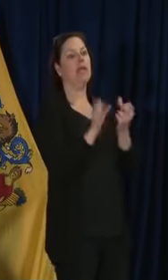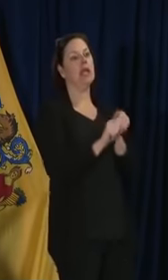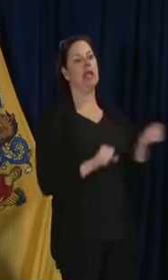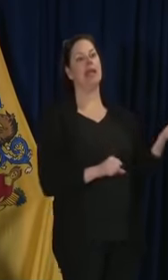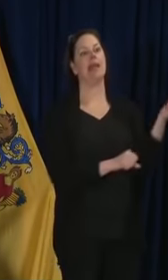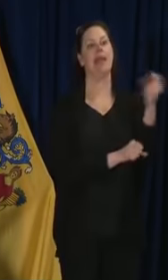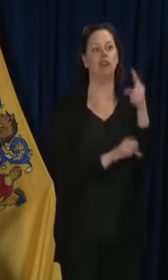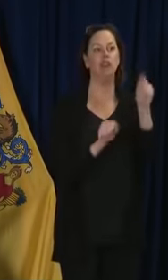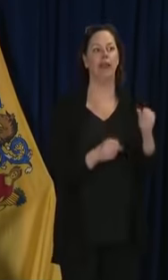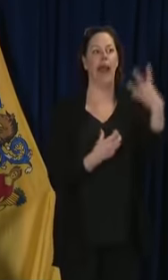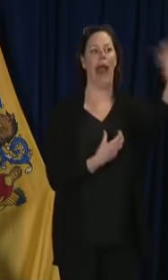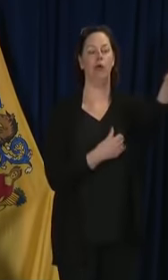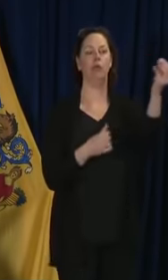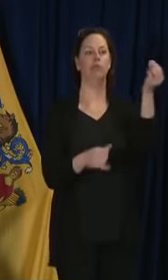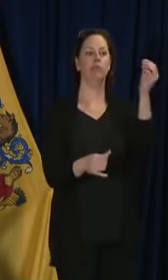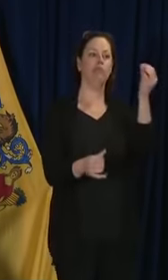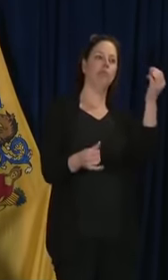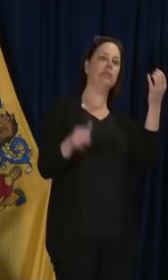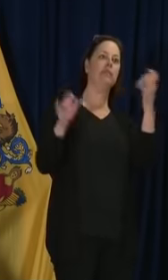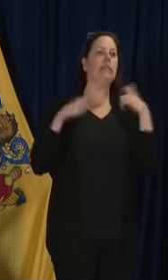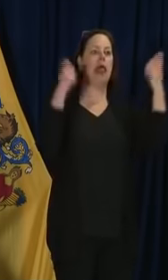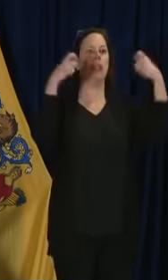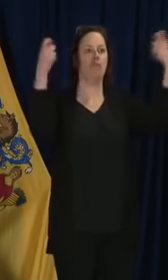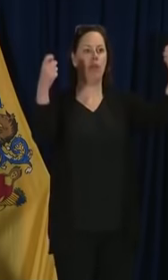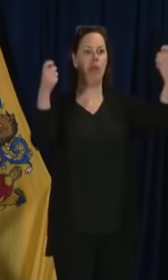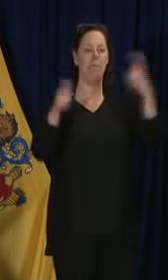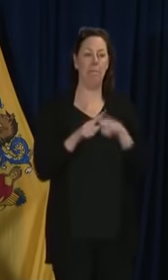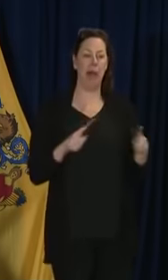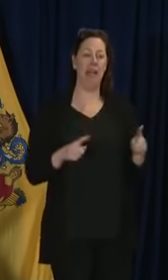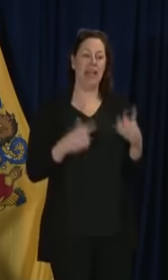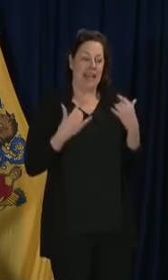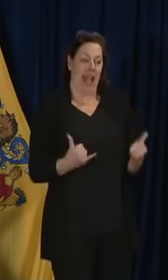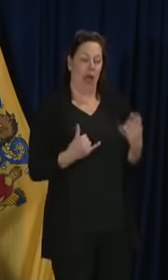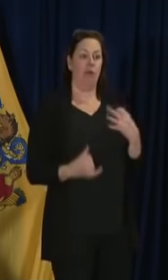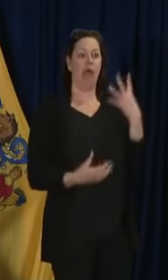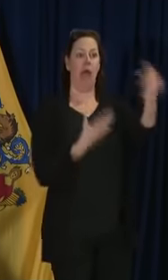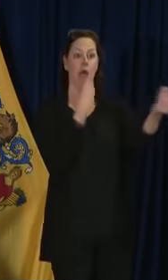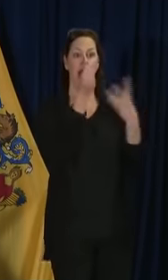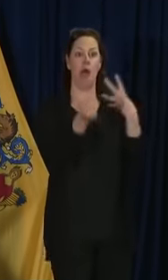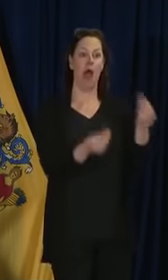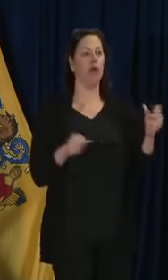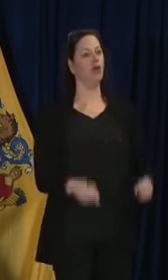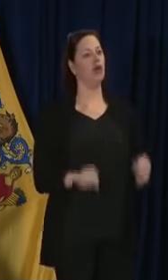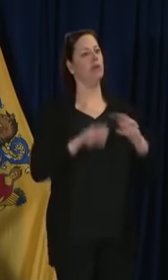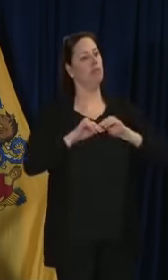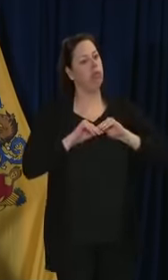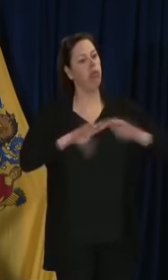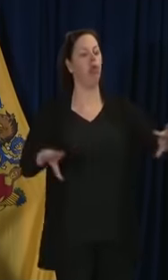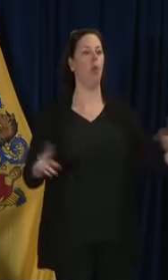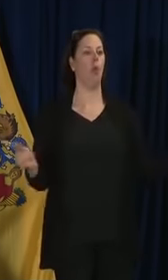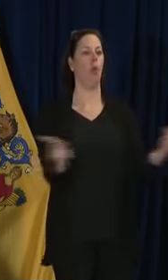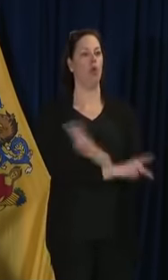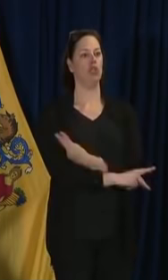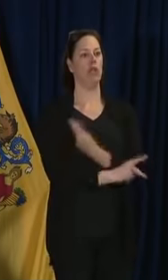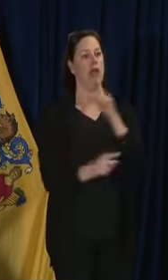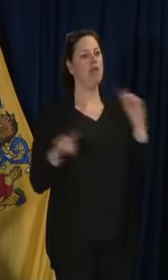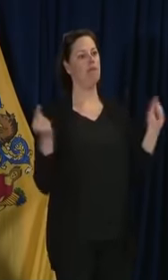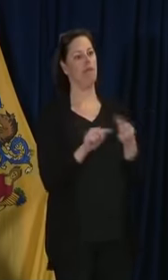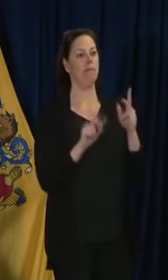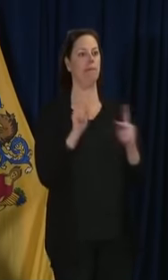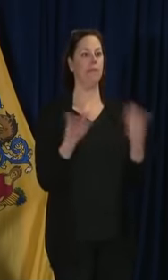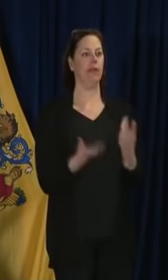then. Our New Jersey family is too precious. We all must play our part to win this fight against